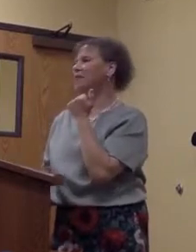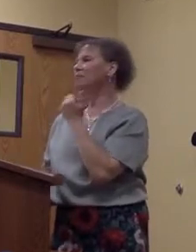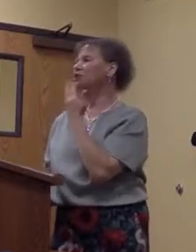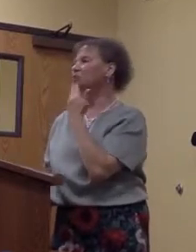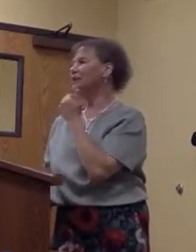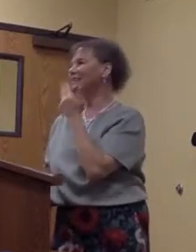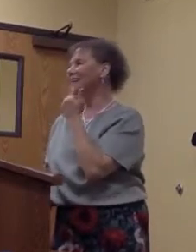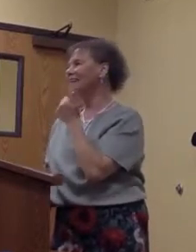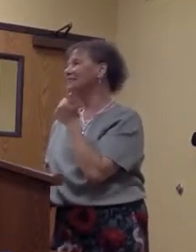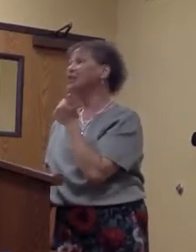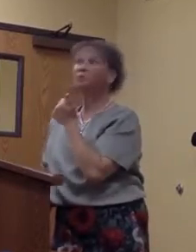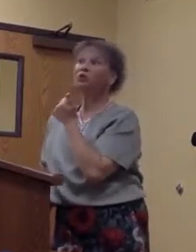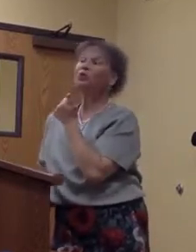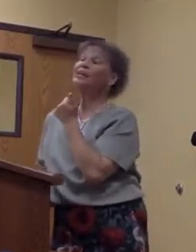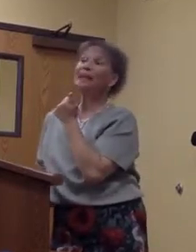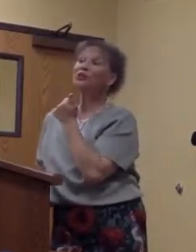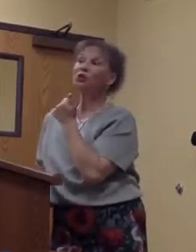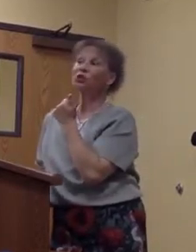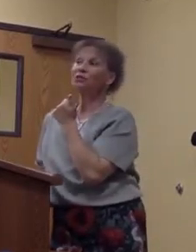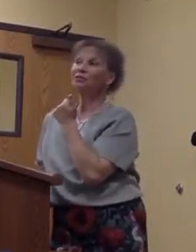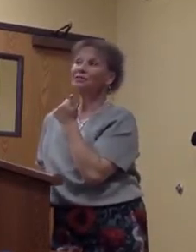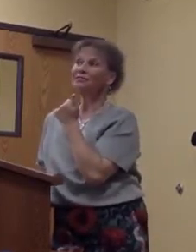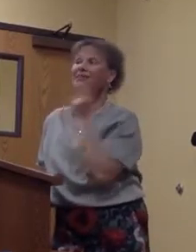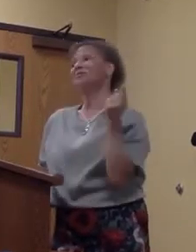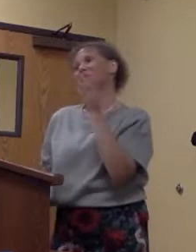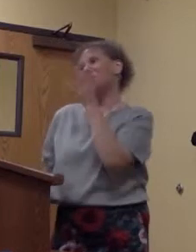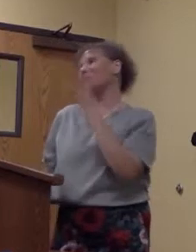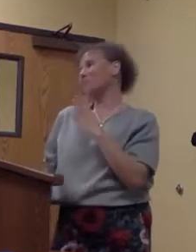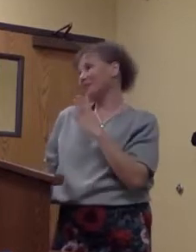be sweet in taste. It can be sweet-natured.